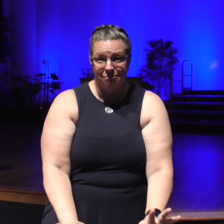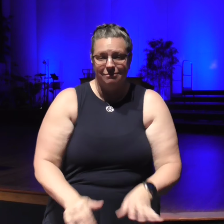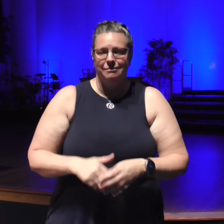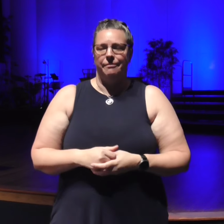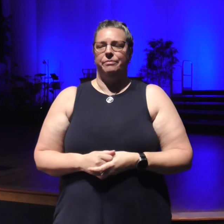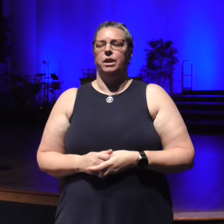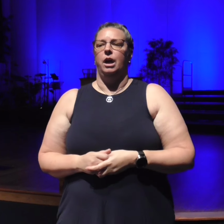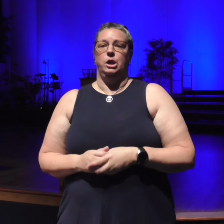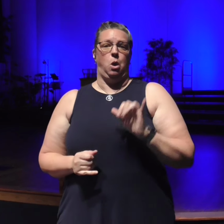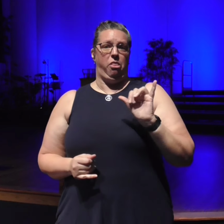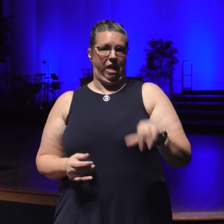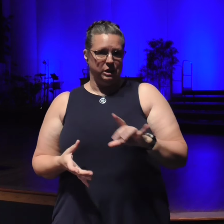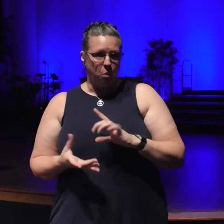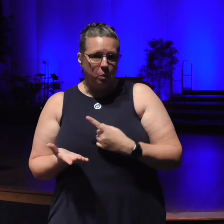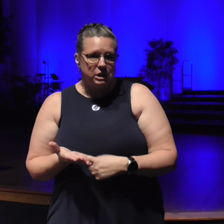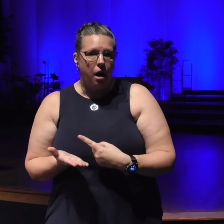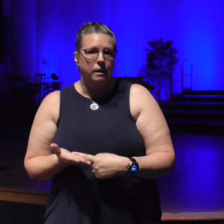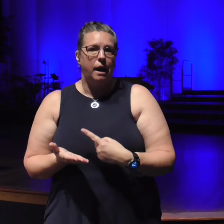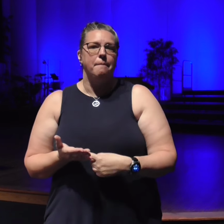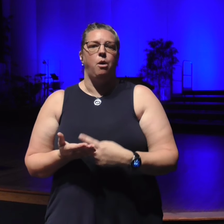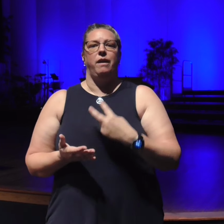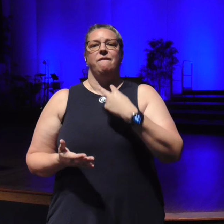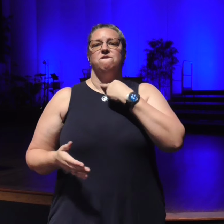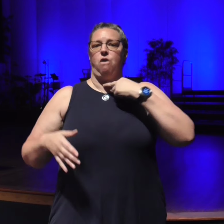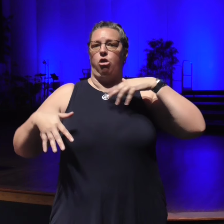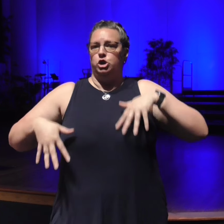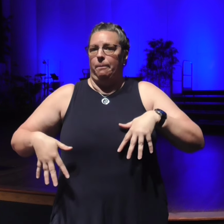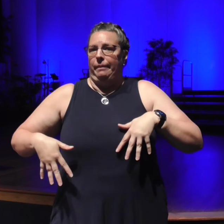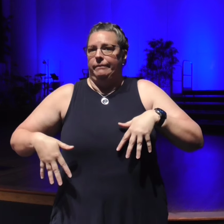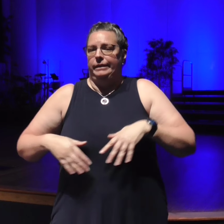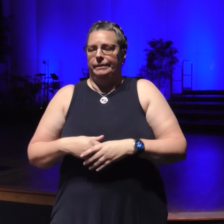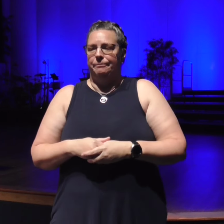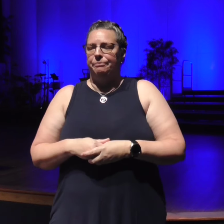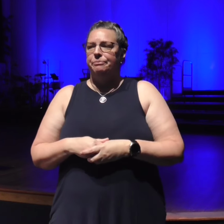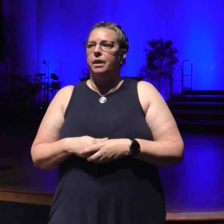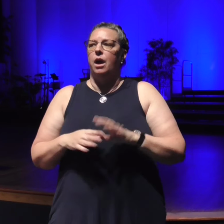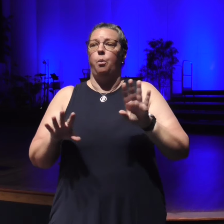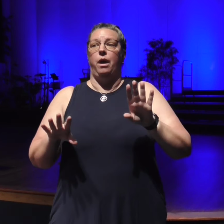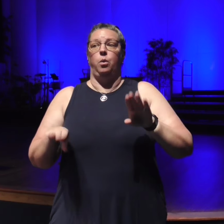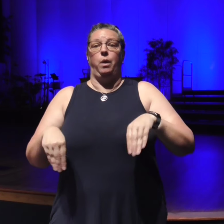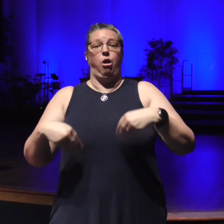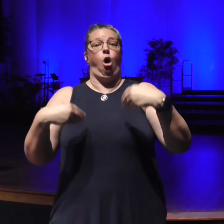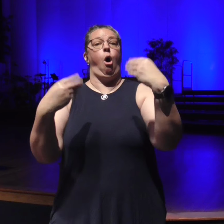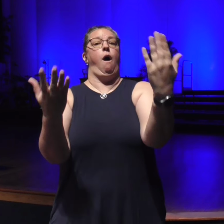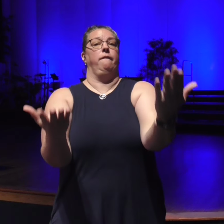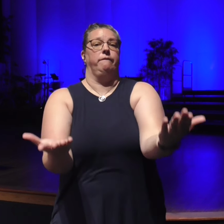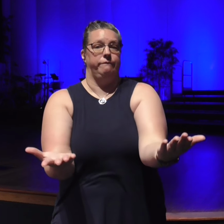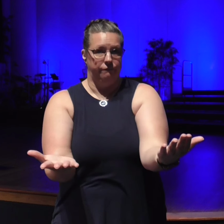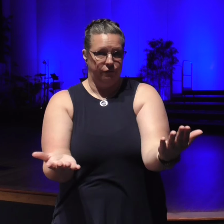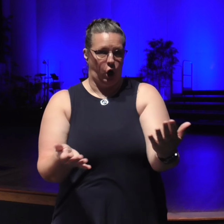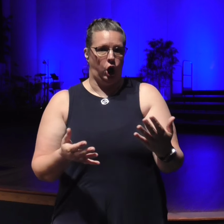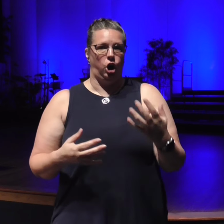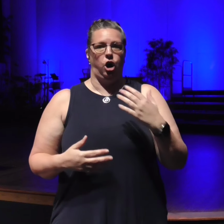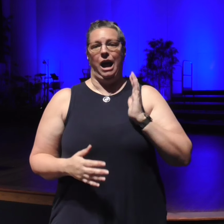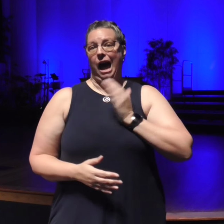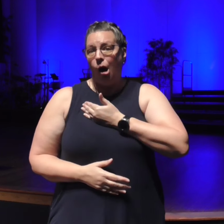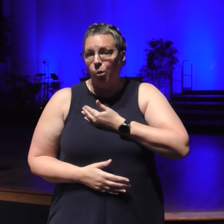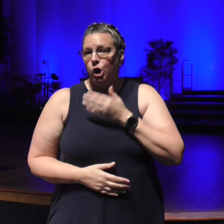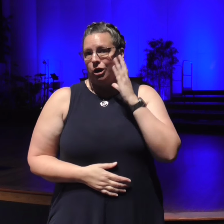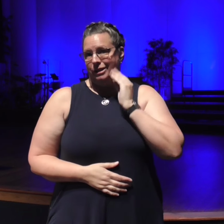talking about in this vulnerability. When we offer our honest, unfiltered experiences, we strengthen